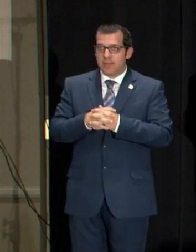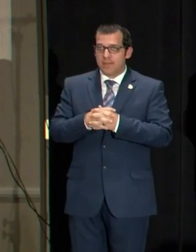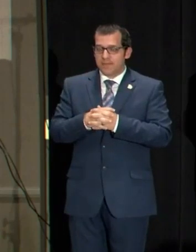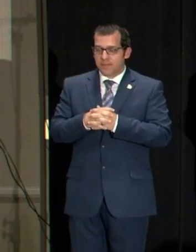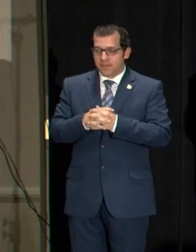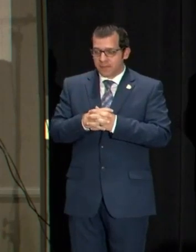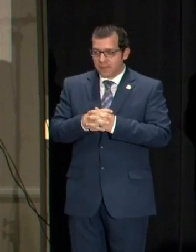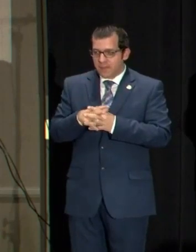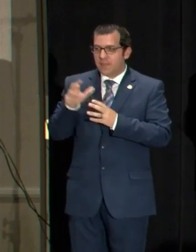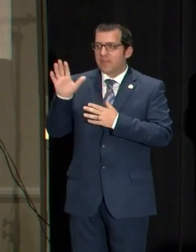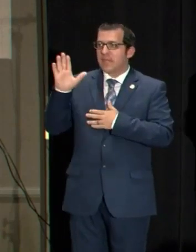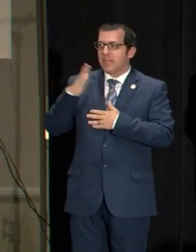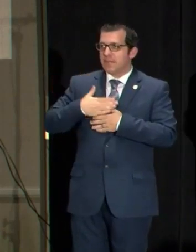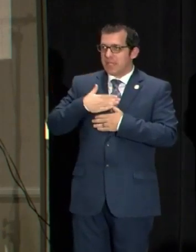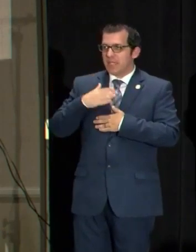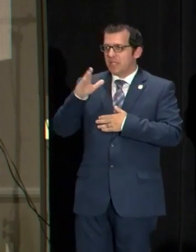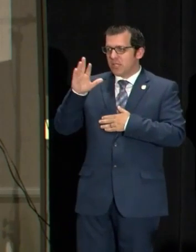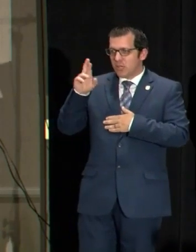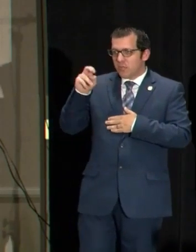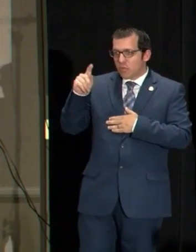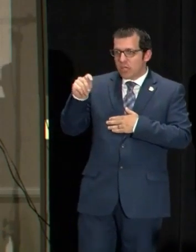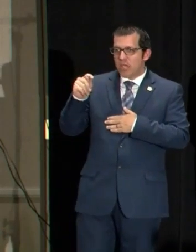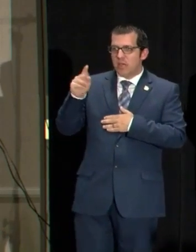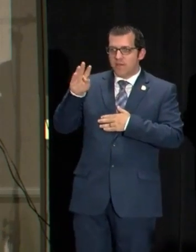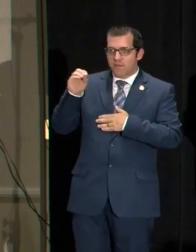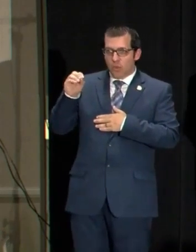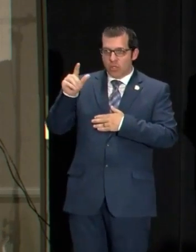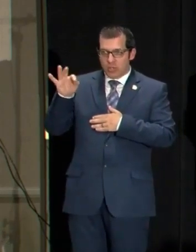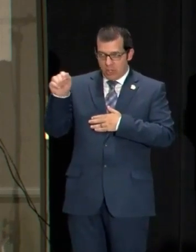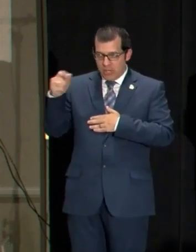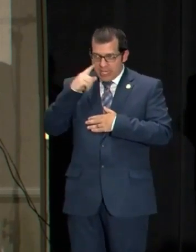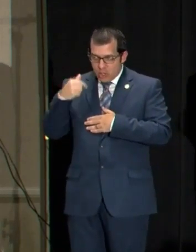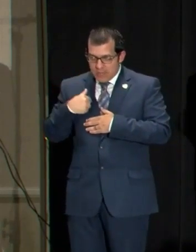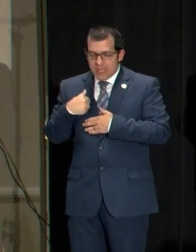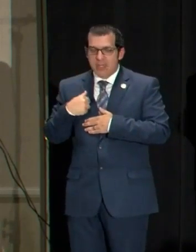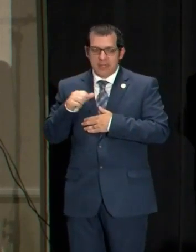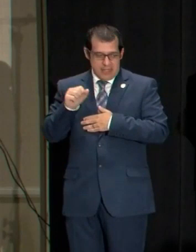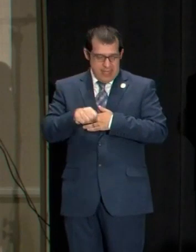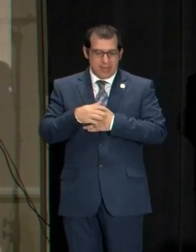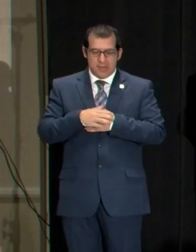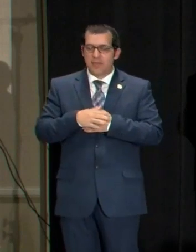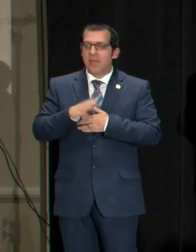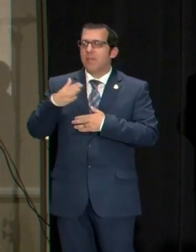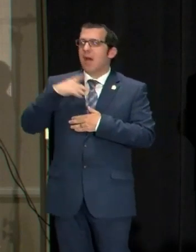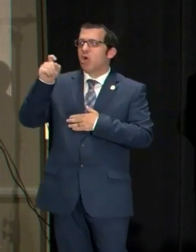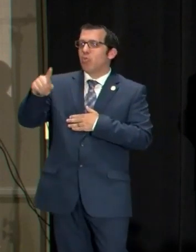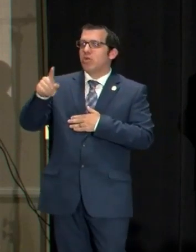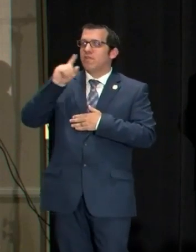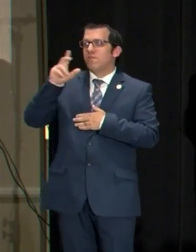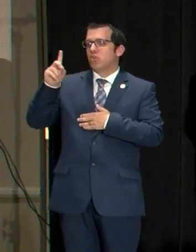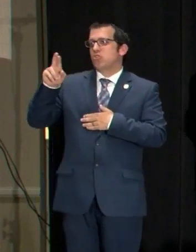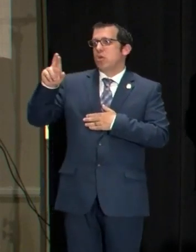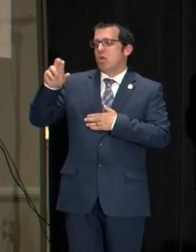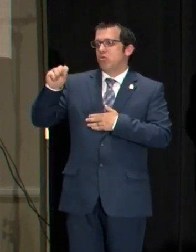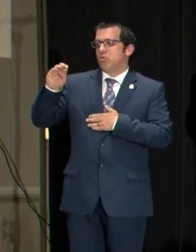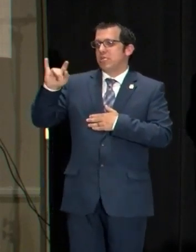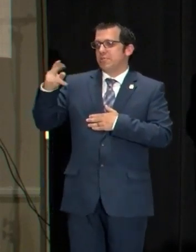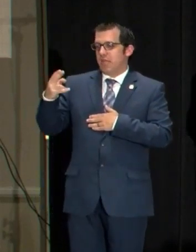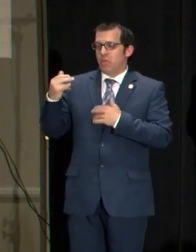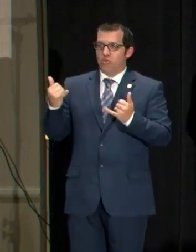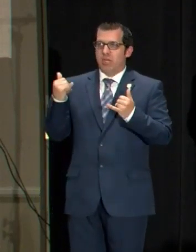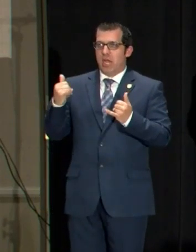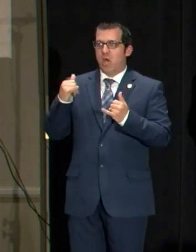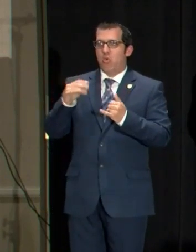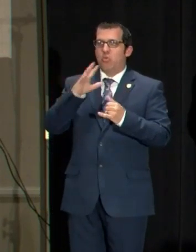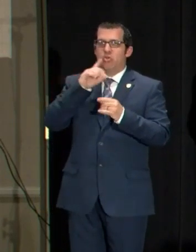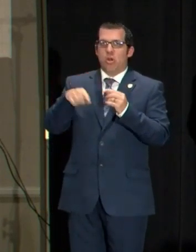please. Yes, please, Governor. It's Brett Raines with 4029. Can you hear me? I can. Yes, my question is for Dr. Smith. Today we're